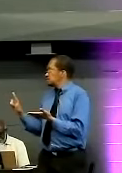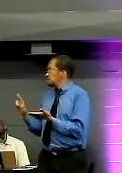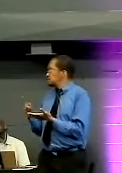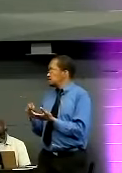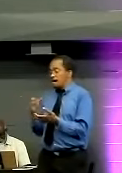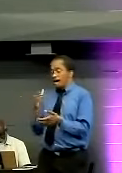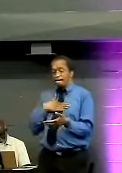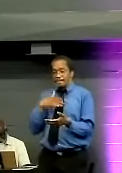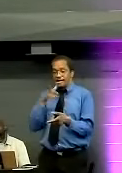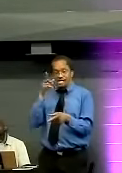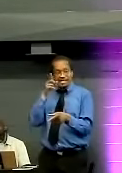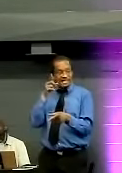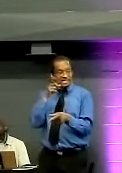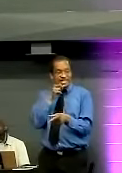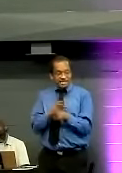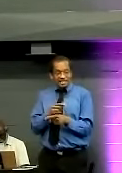My sister's birthday is today.